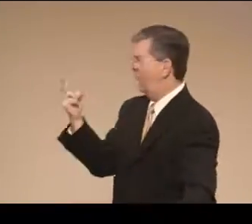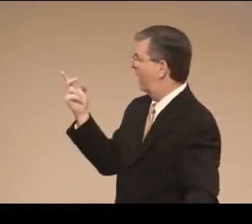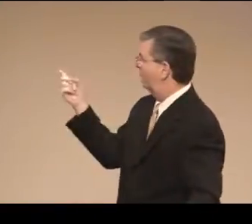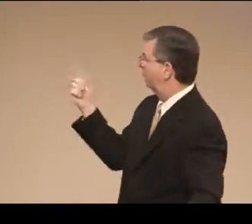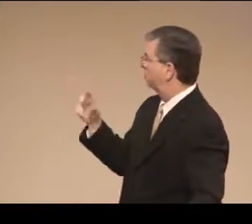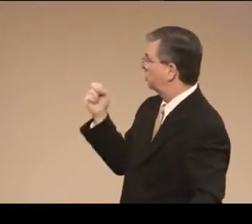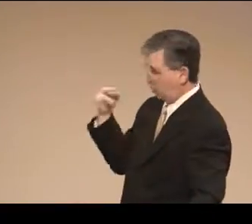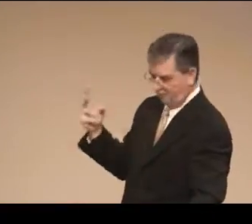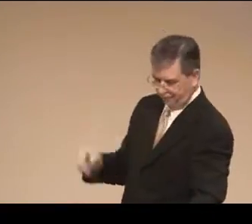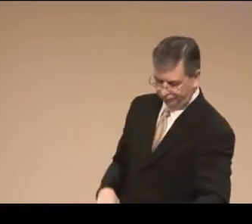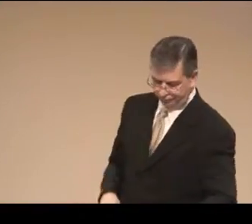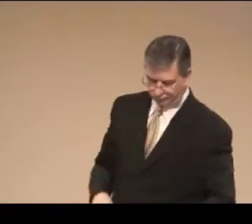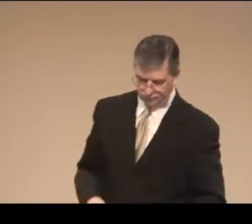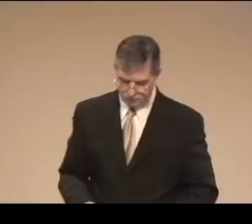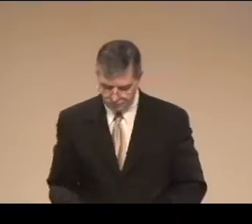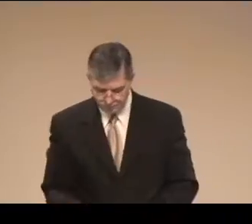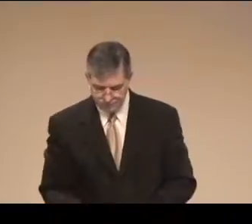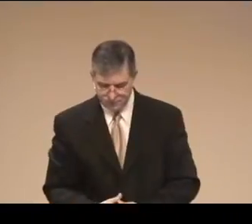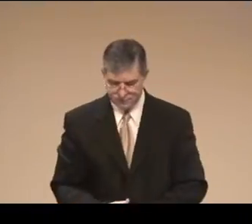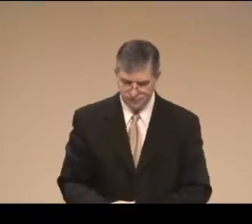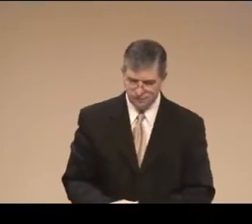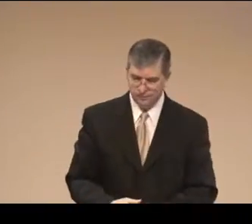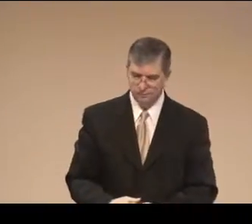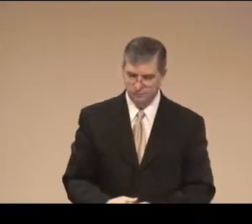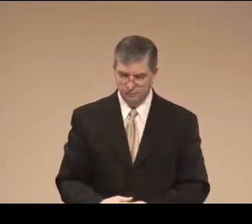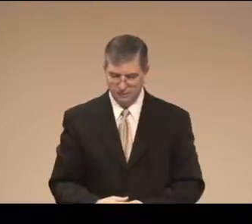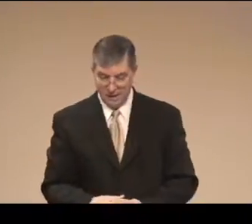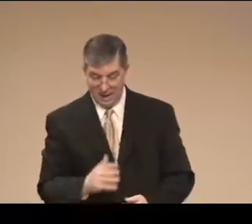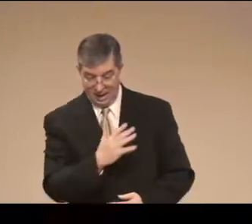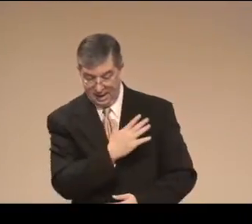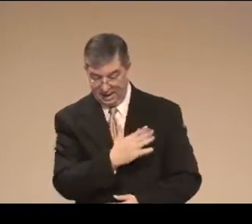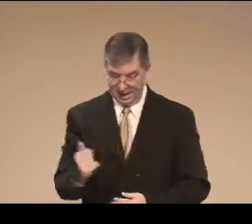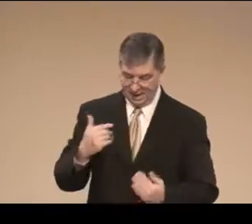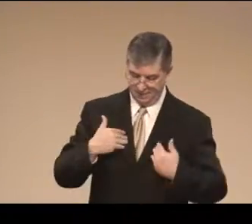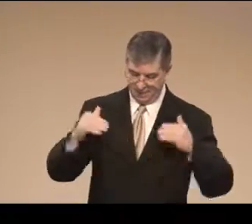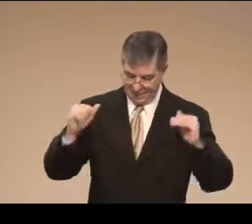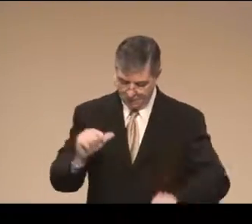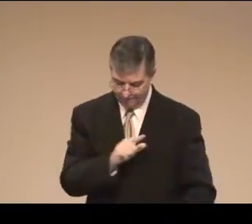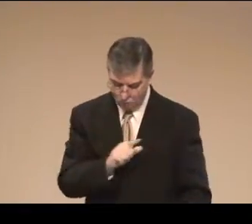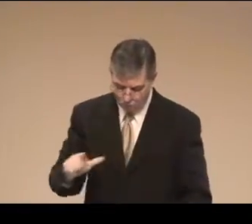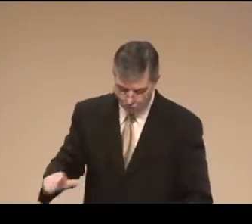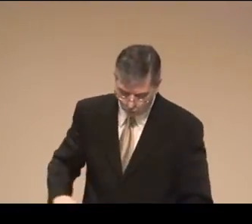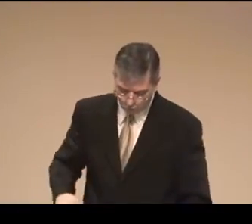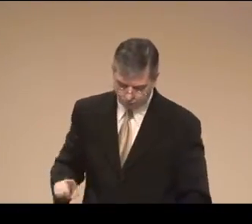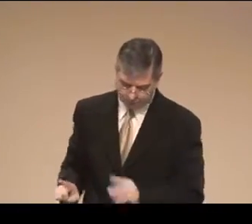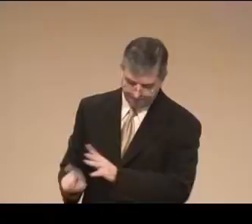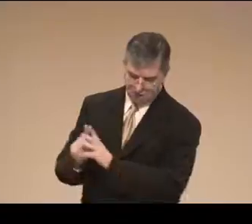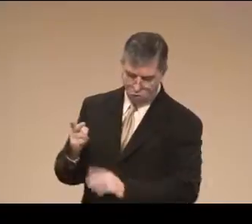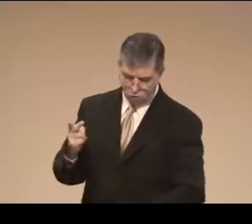But yet here Gideon was approached by the angel of the Lord. It reads in verse